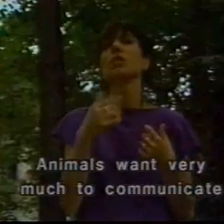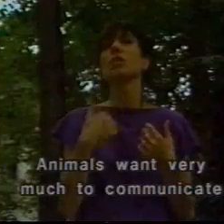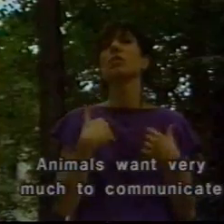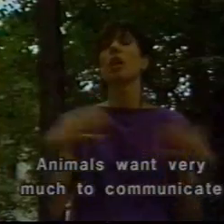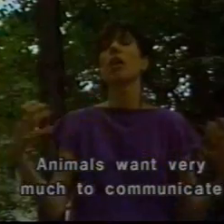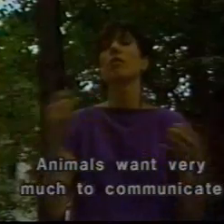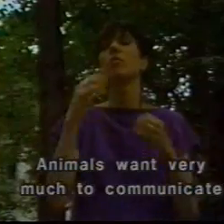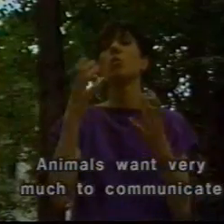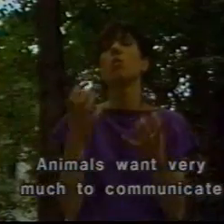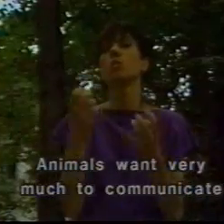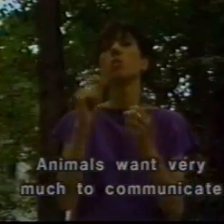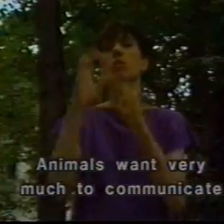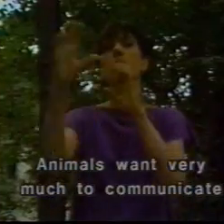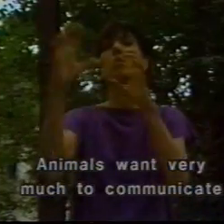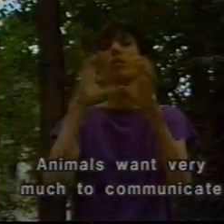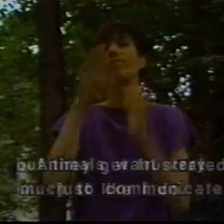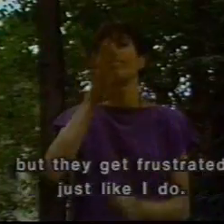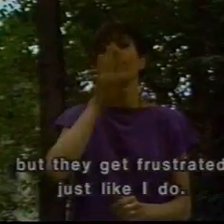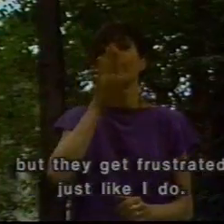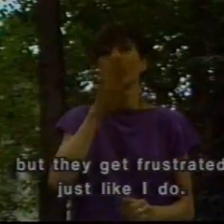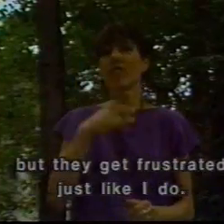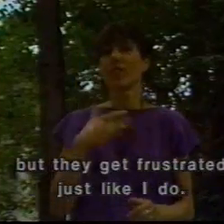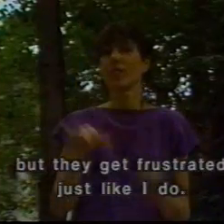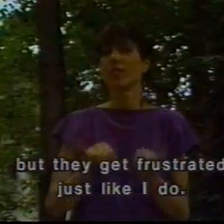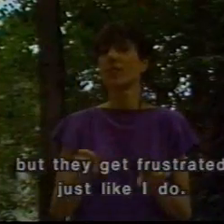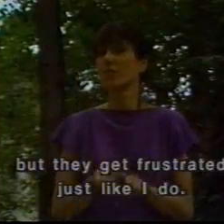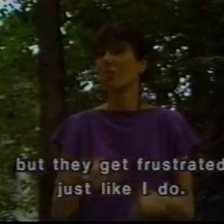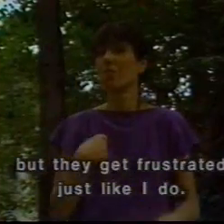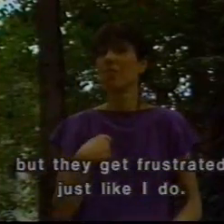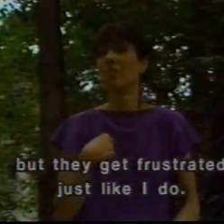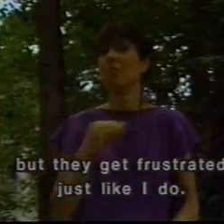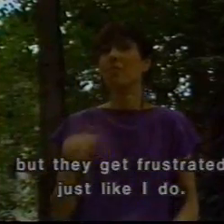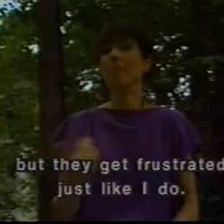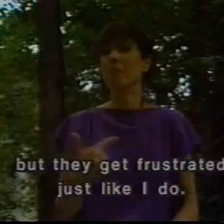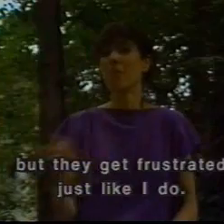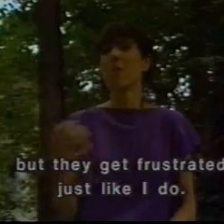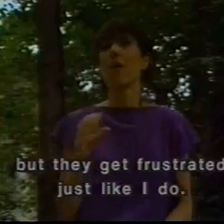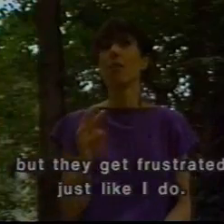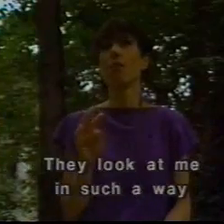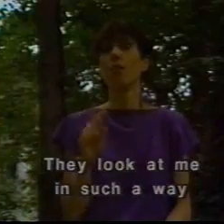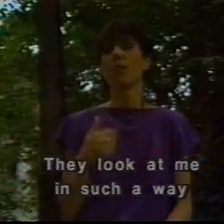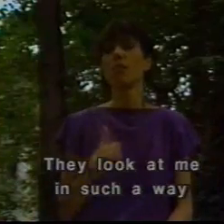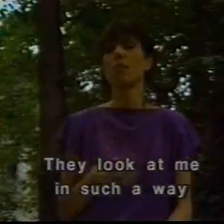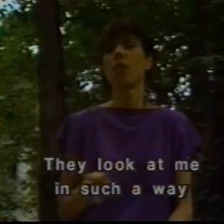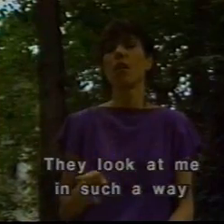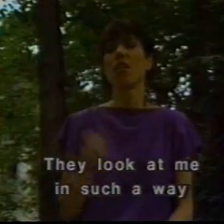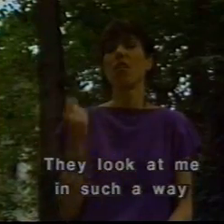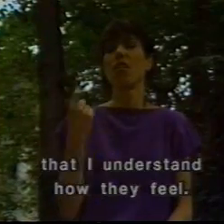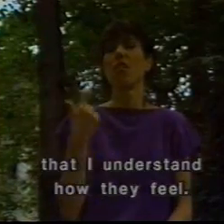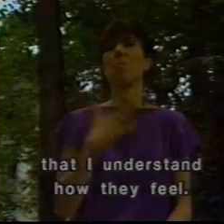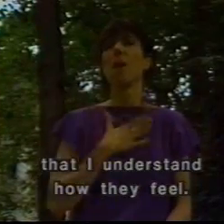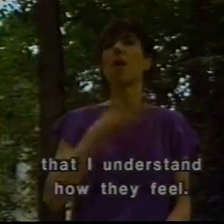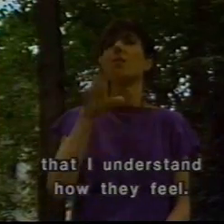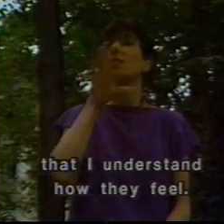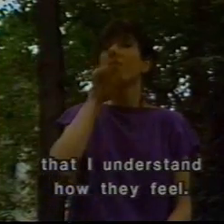Animals want very much to communicate, but they get frustrated just like I do. They look at me in such a way that I understand how they